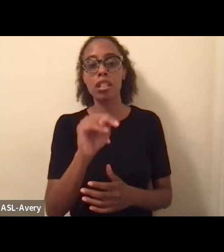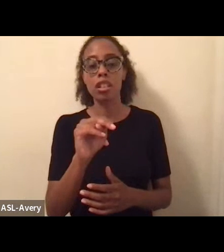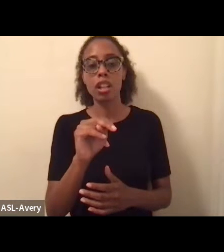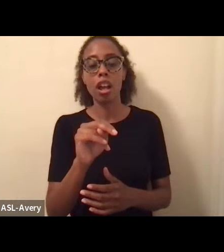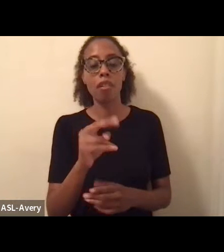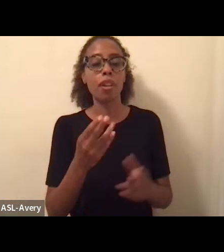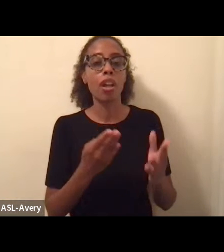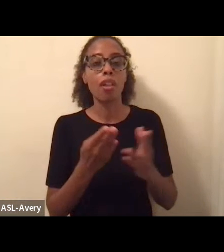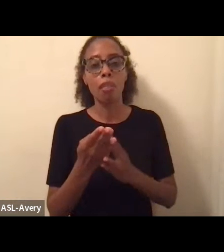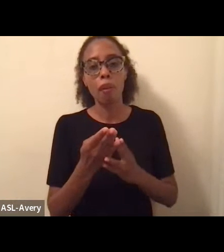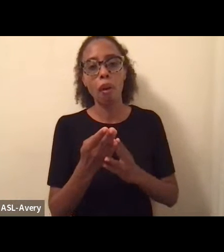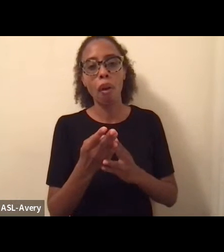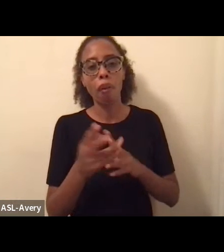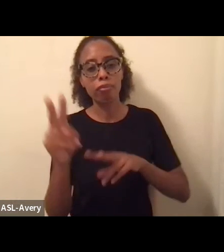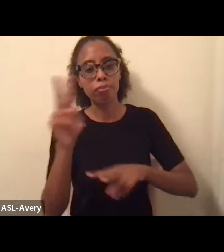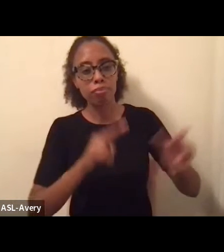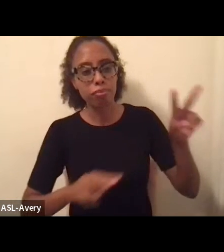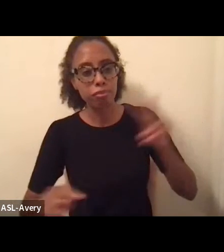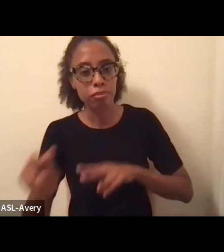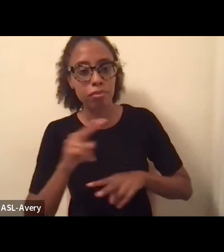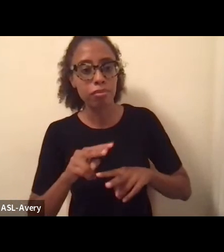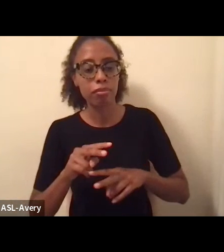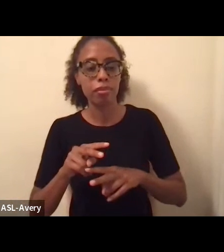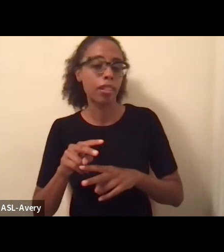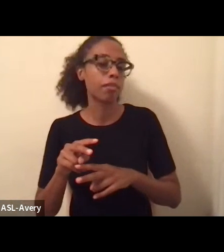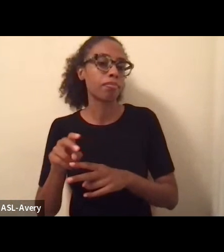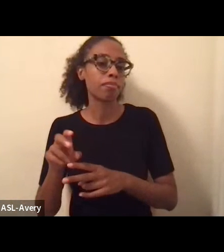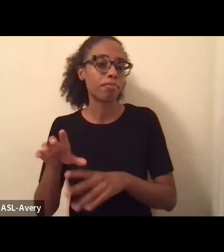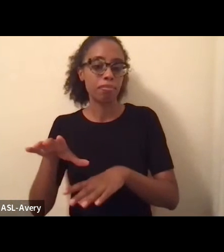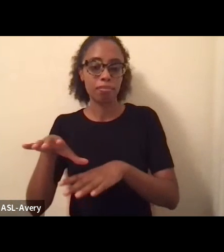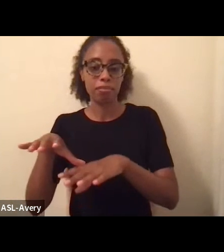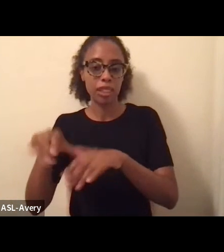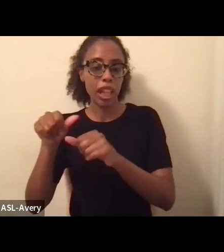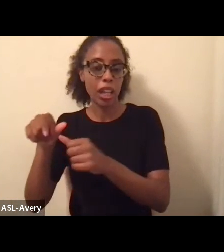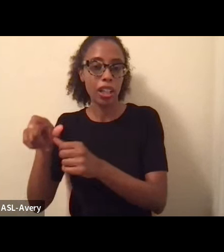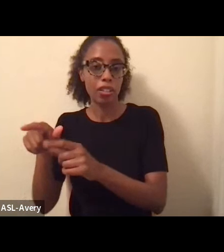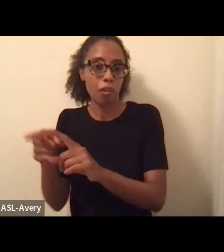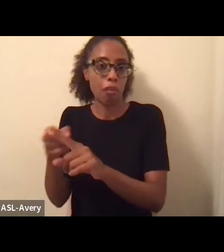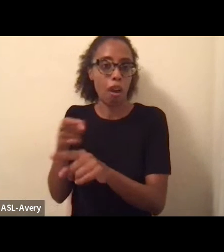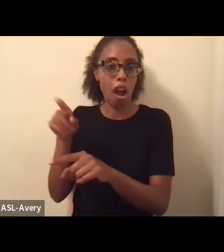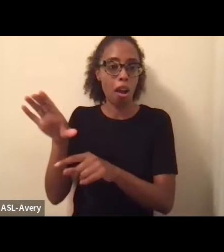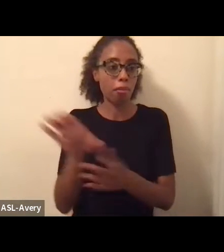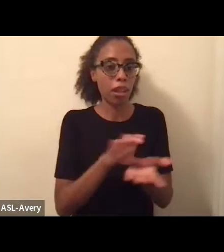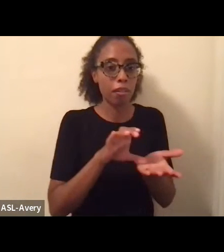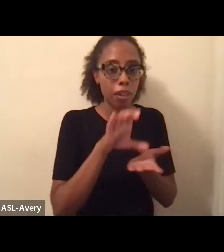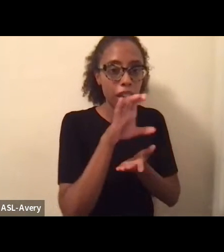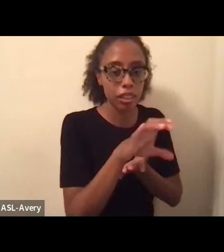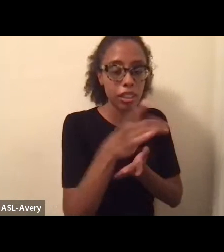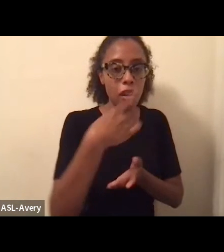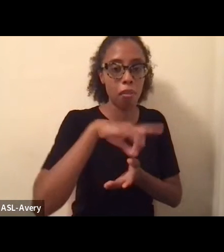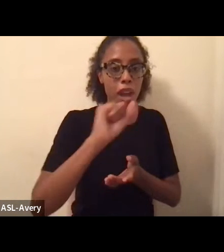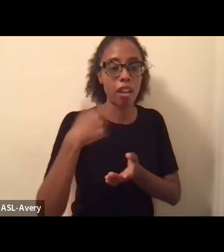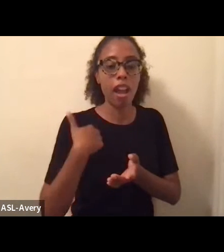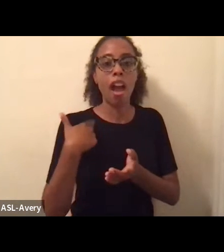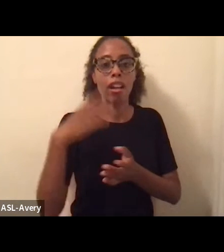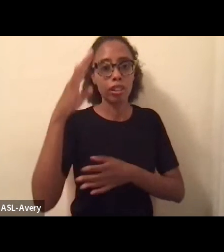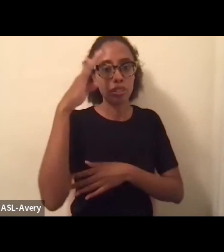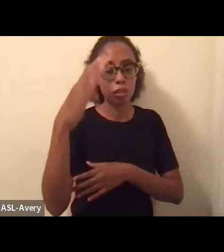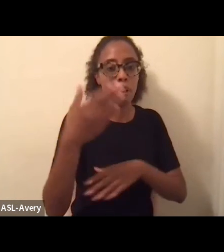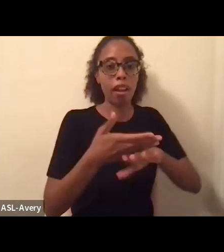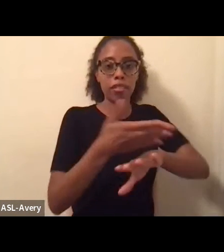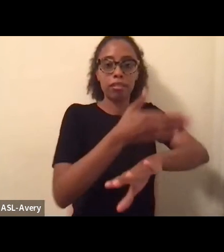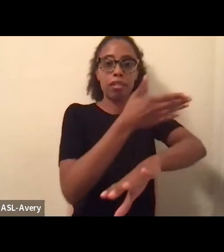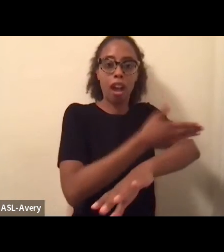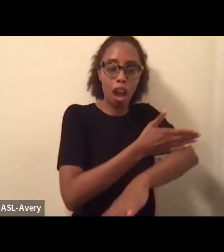and intentional reinvestment in community, we will restore autonomy and self-determination to the people of our